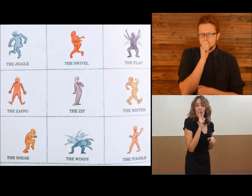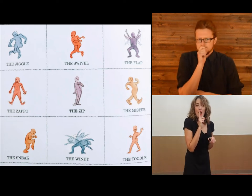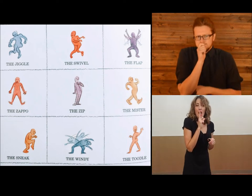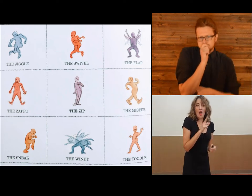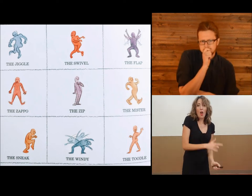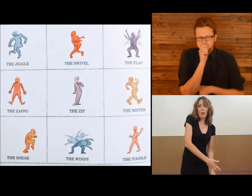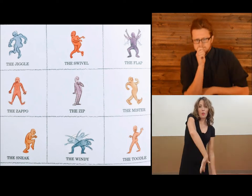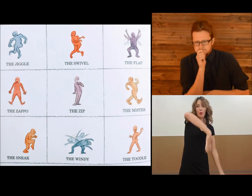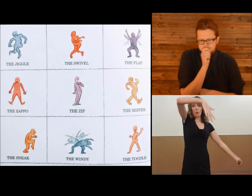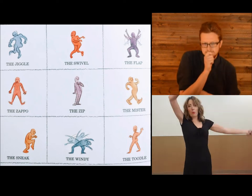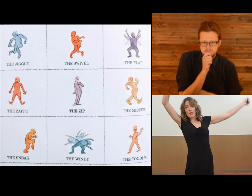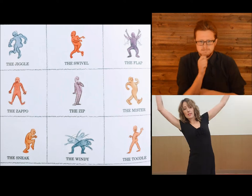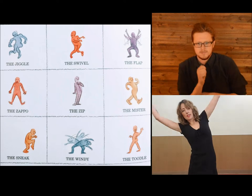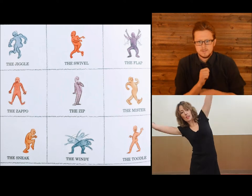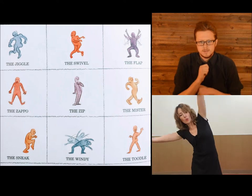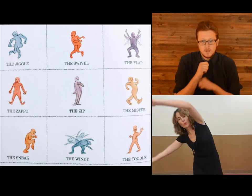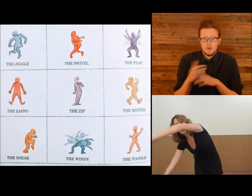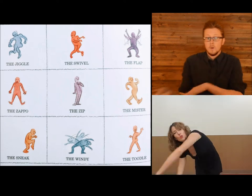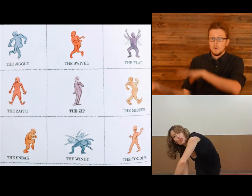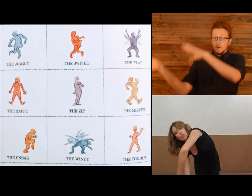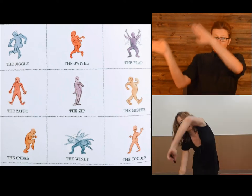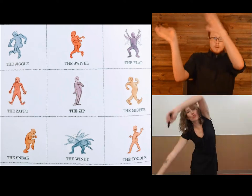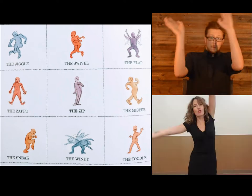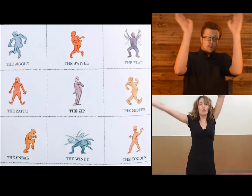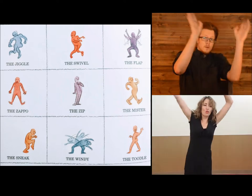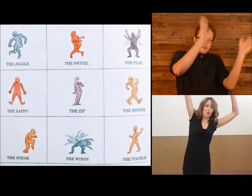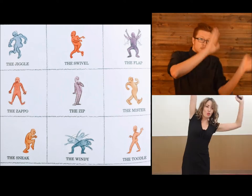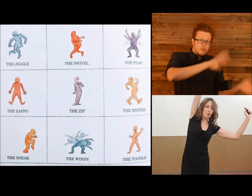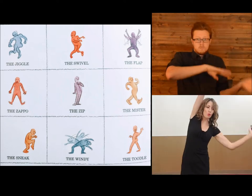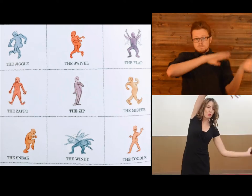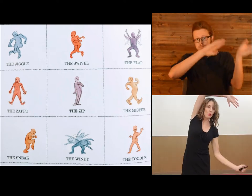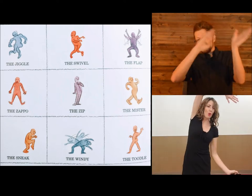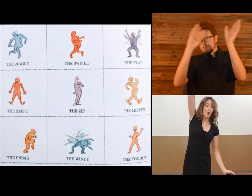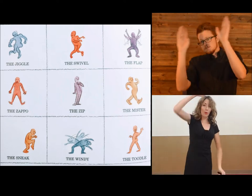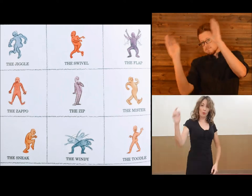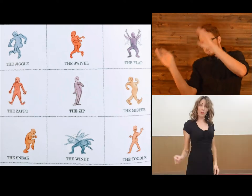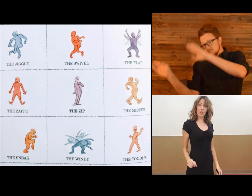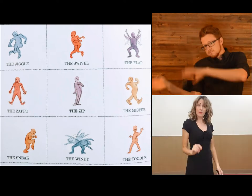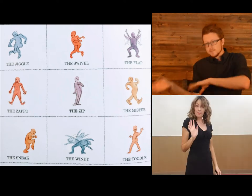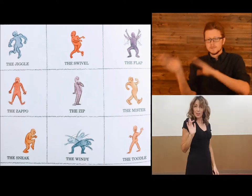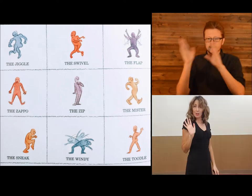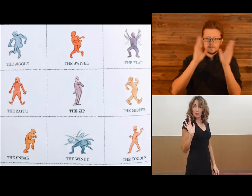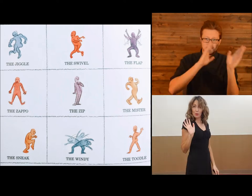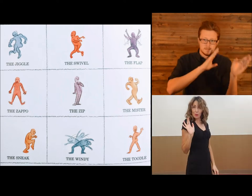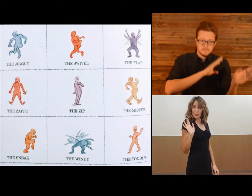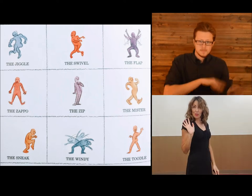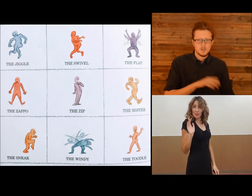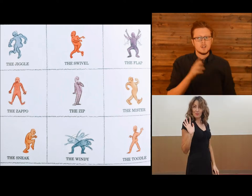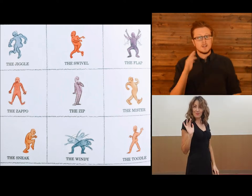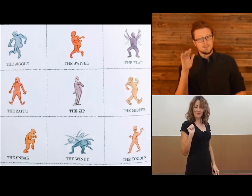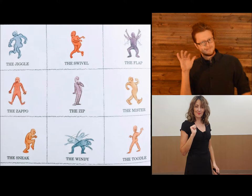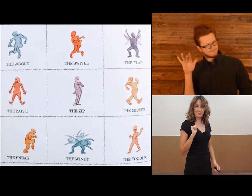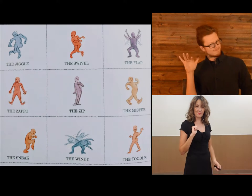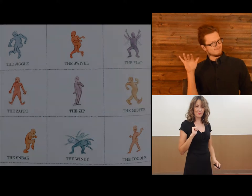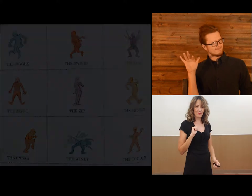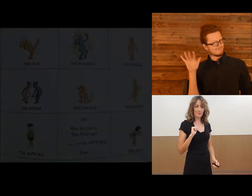sneak, the windy whoosh, or the